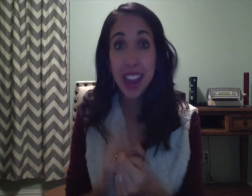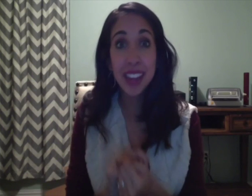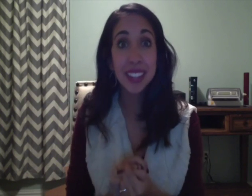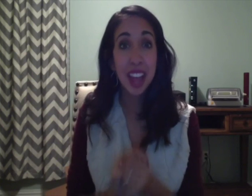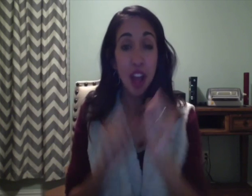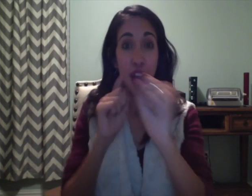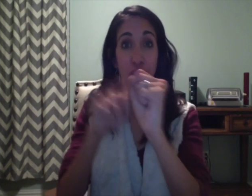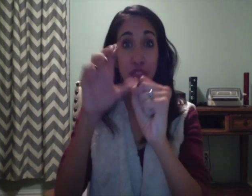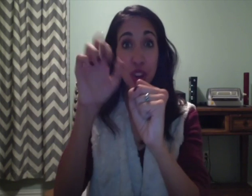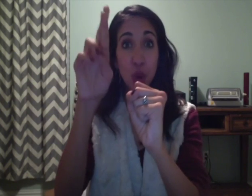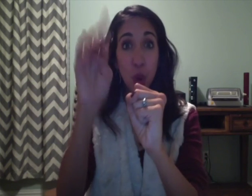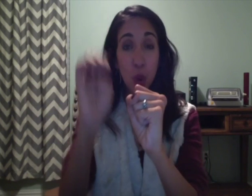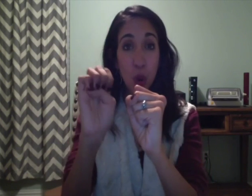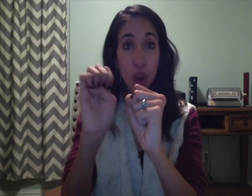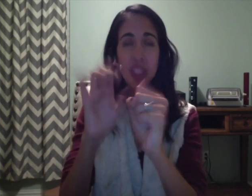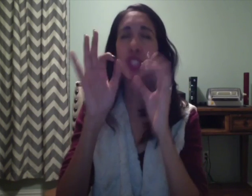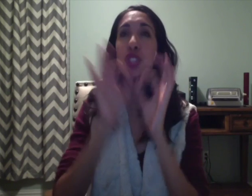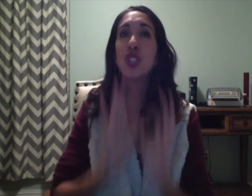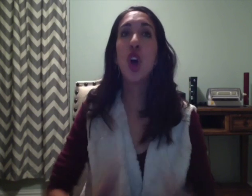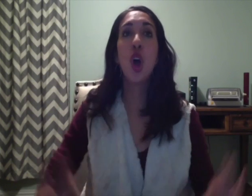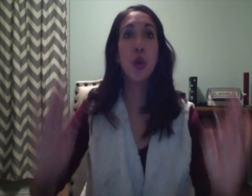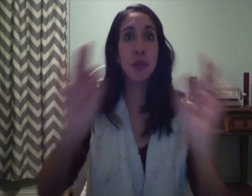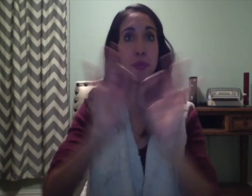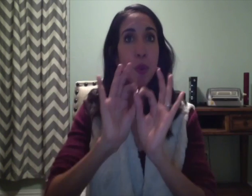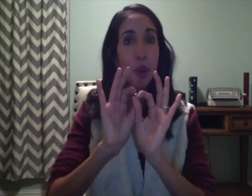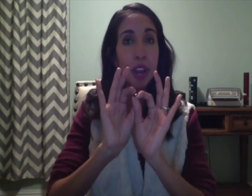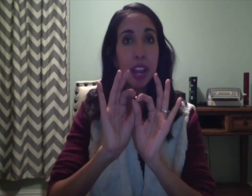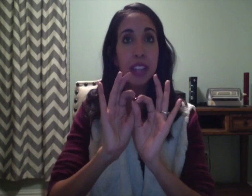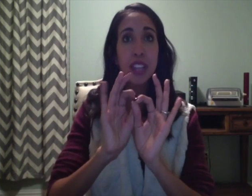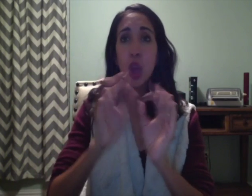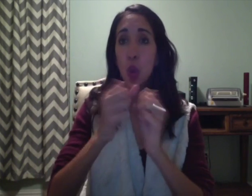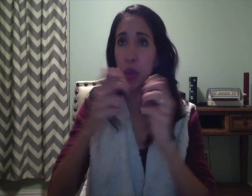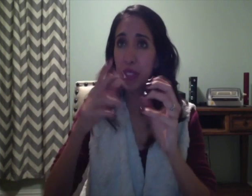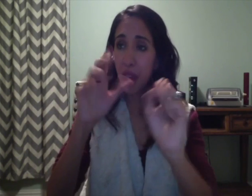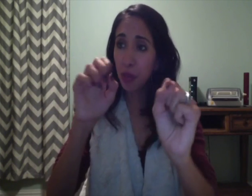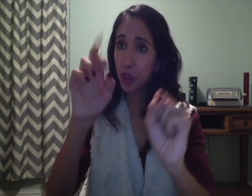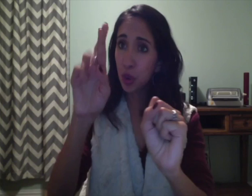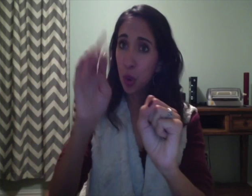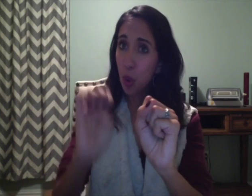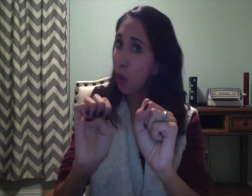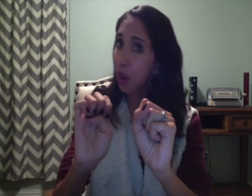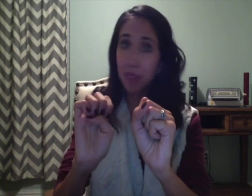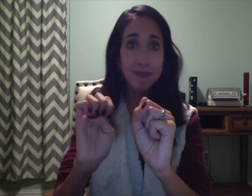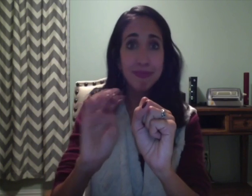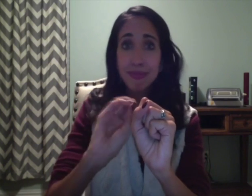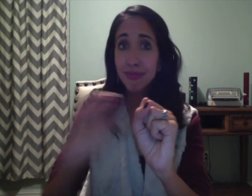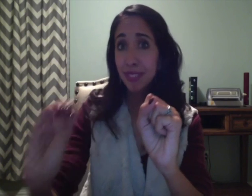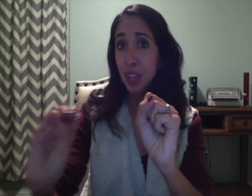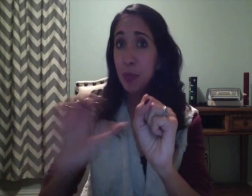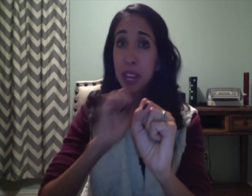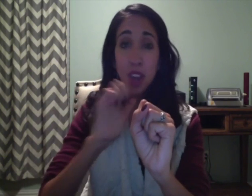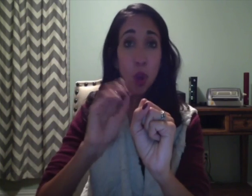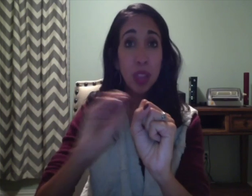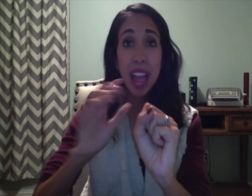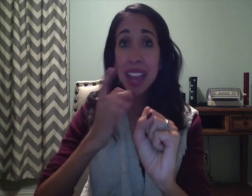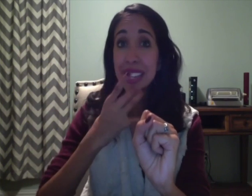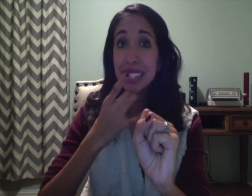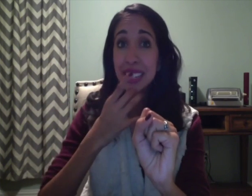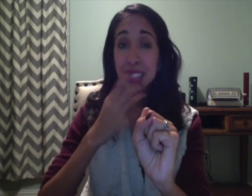right? The core, that's so important. Without the core, there'd be no light. There'd